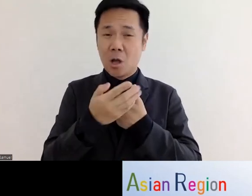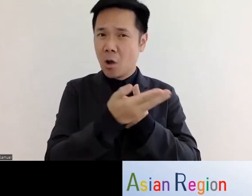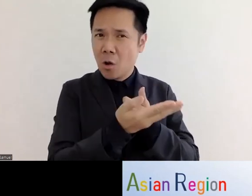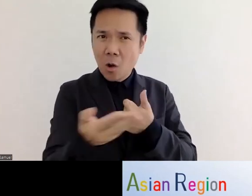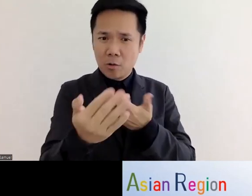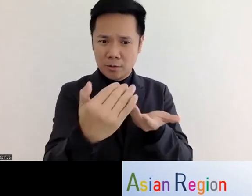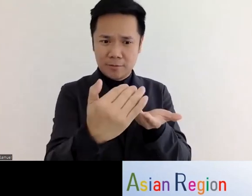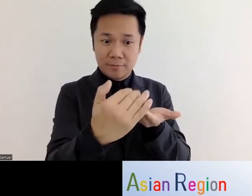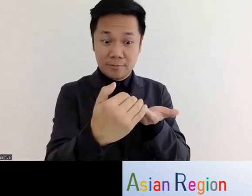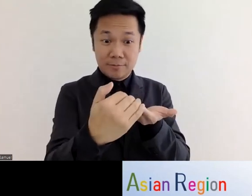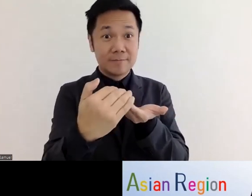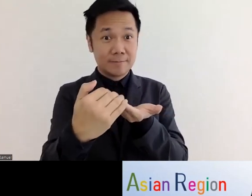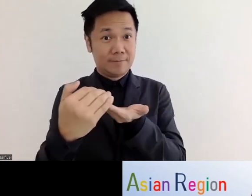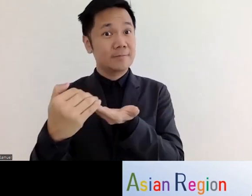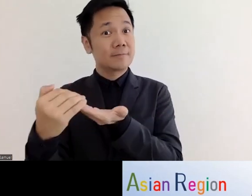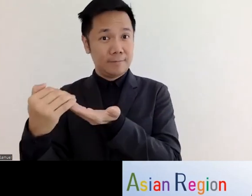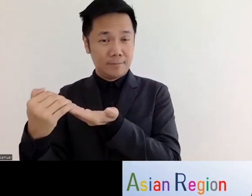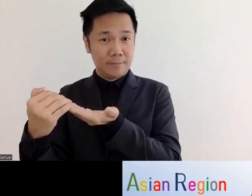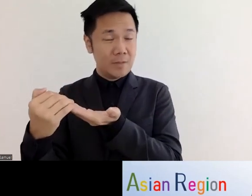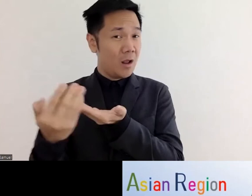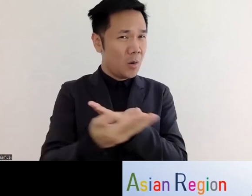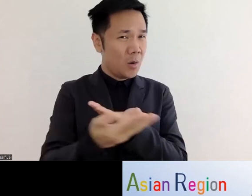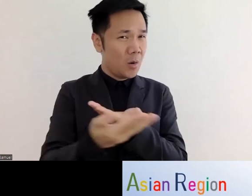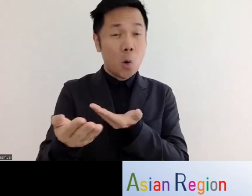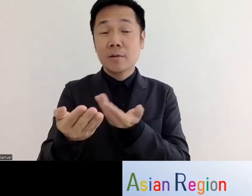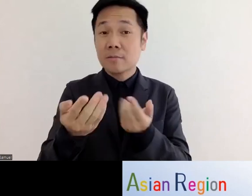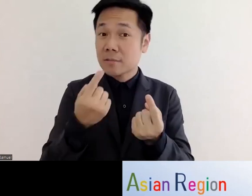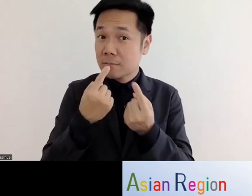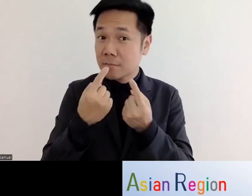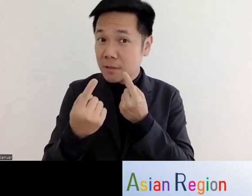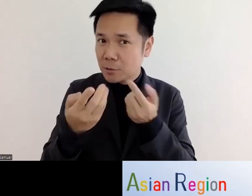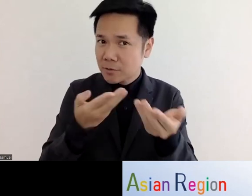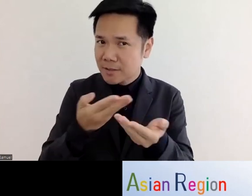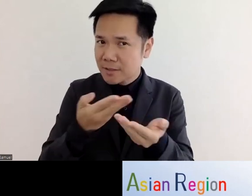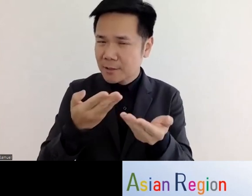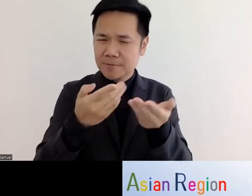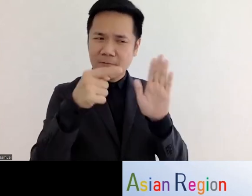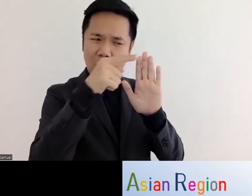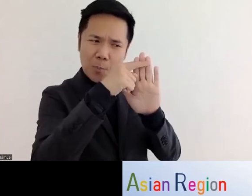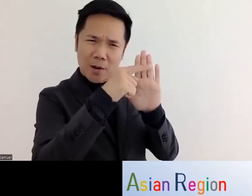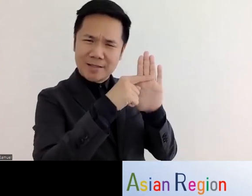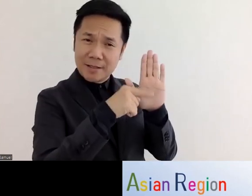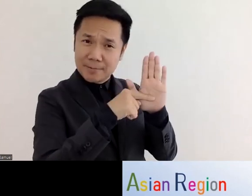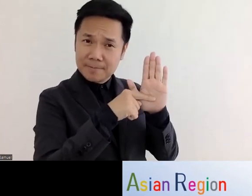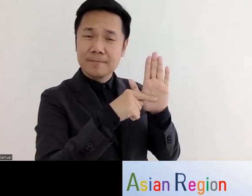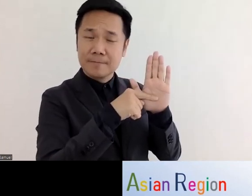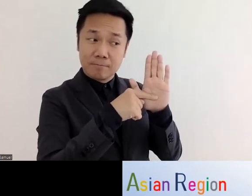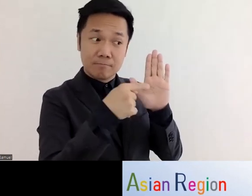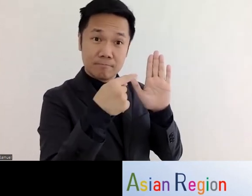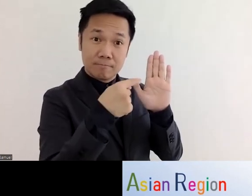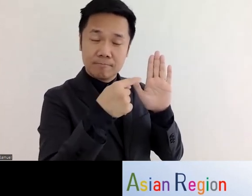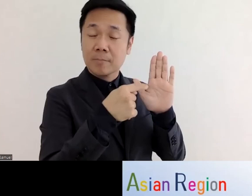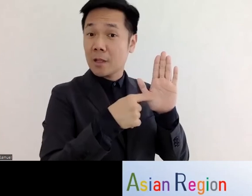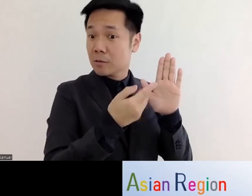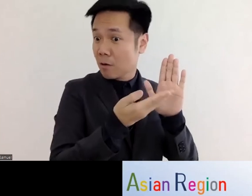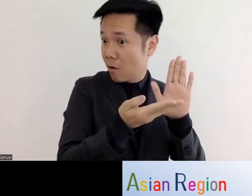stakeholders or any discussion or any policy discourses make sure that